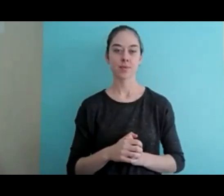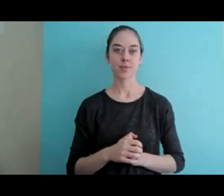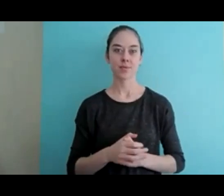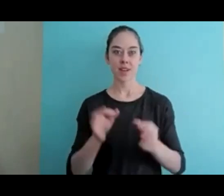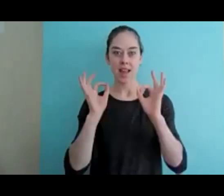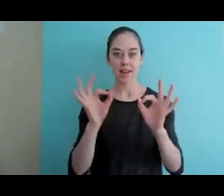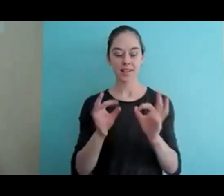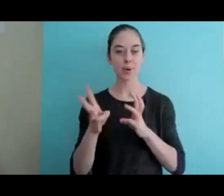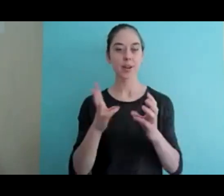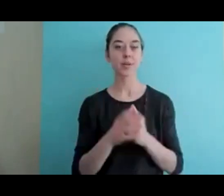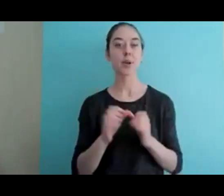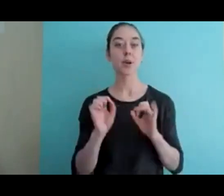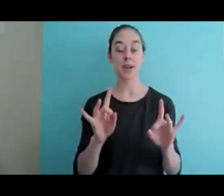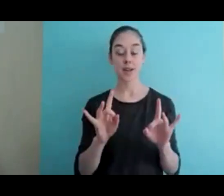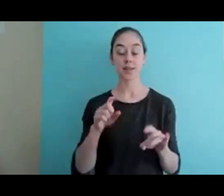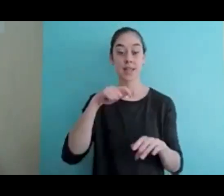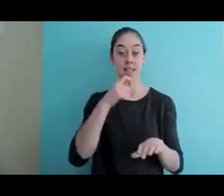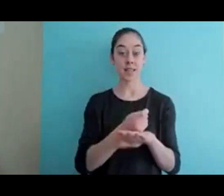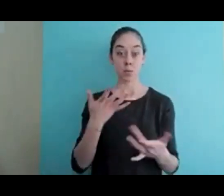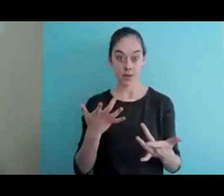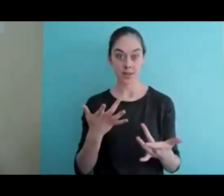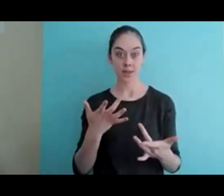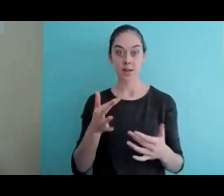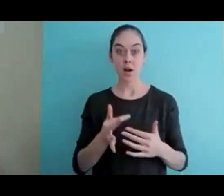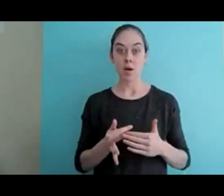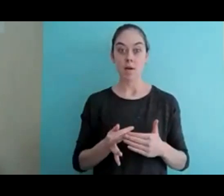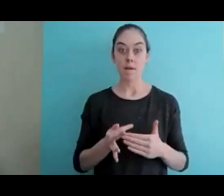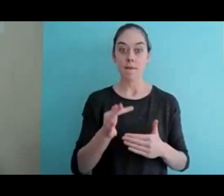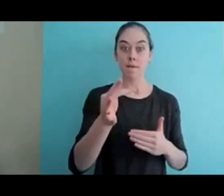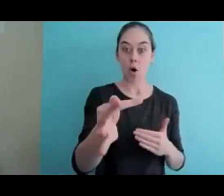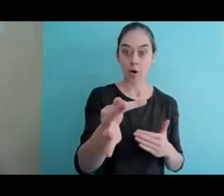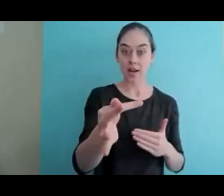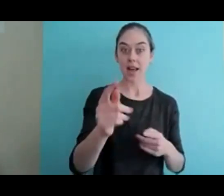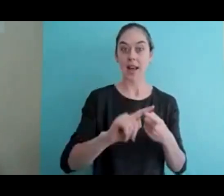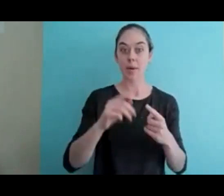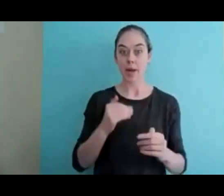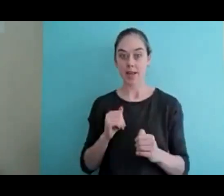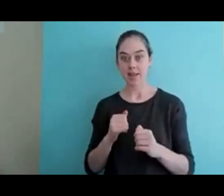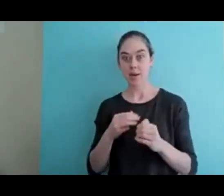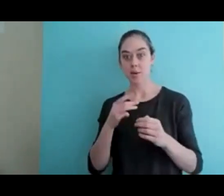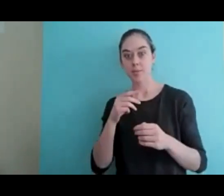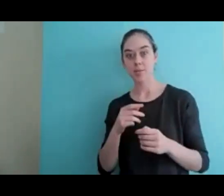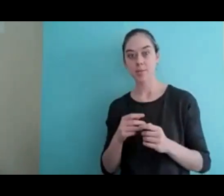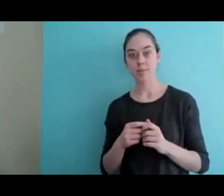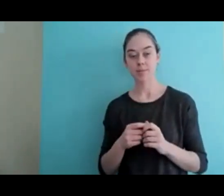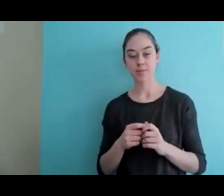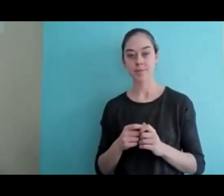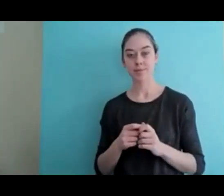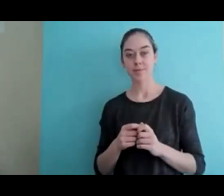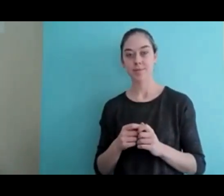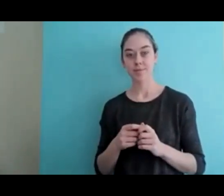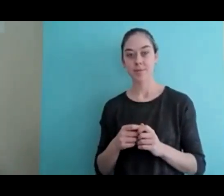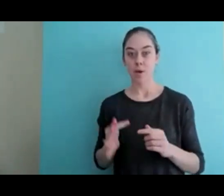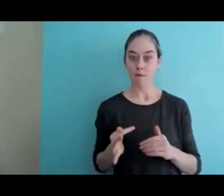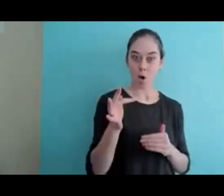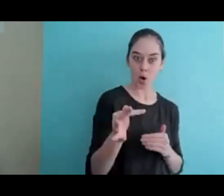Excellent. Okay, this time we're going to do forward and back. Jab, jab, jab, jab, jab. Come back.